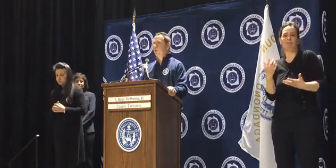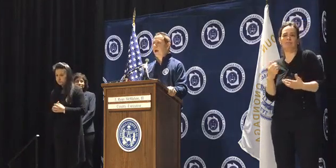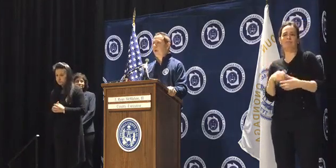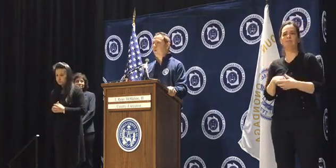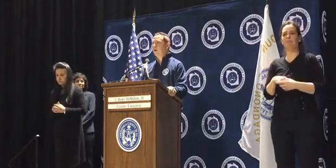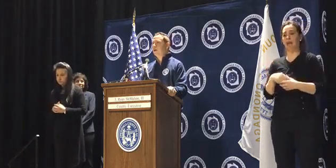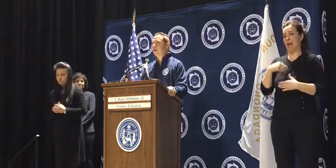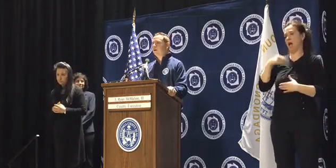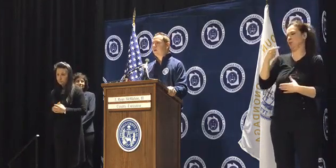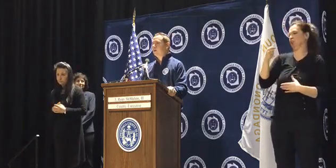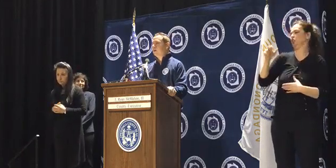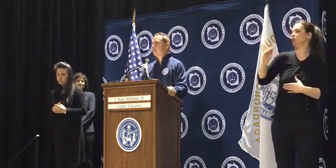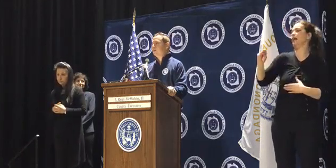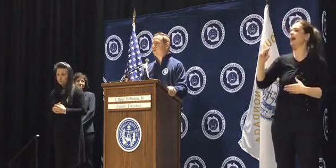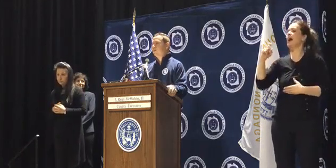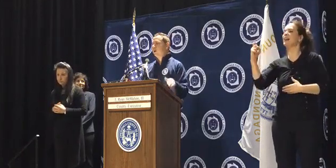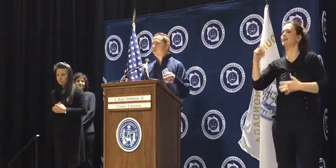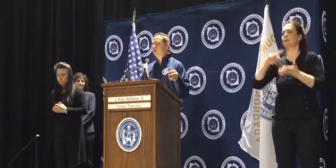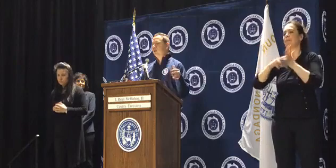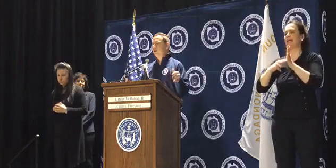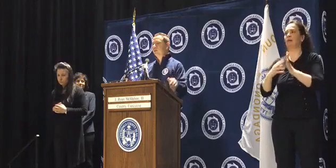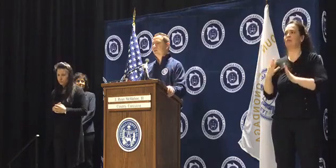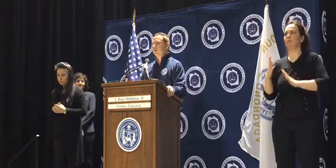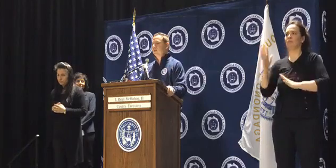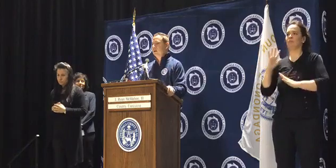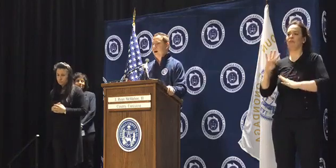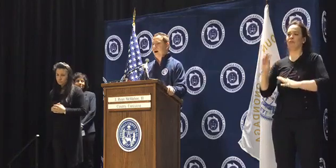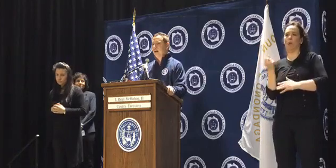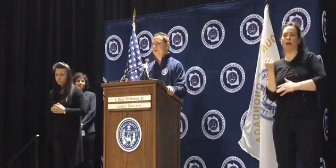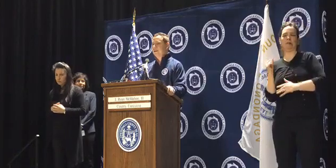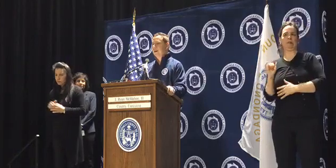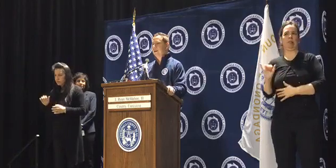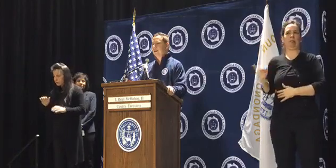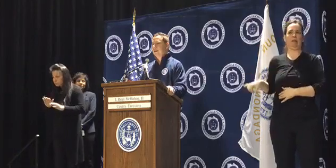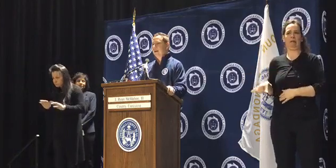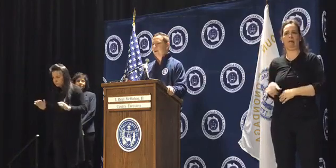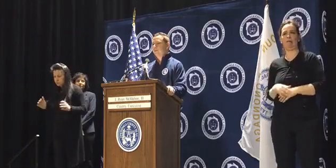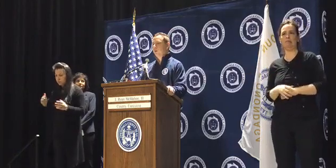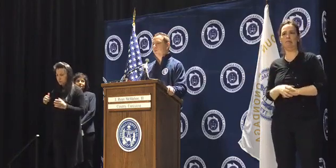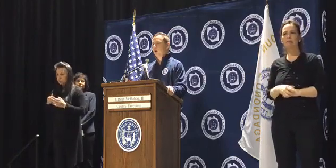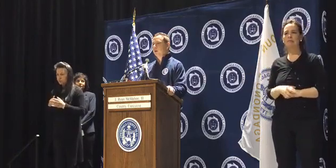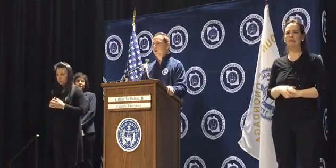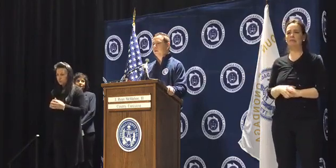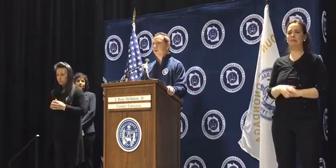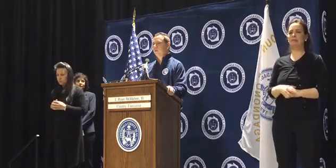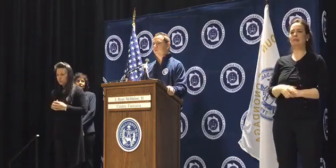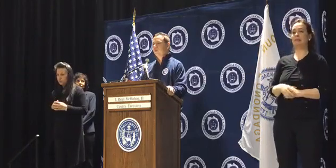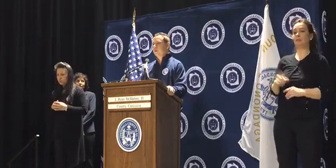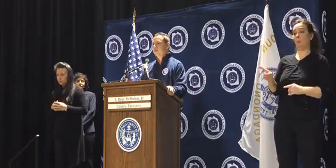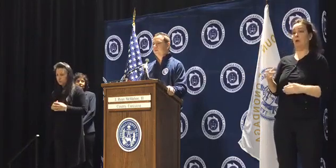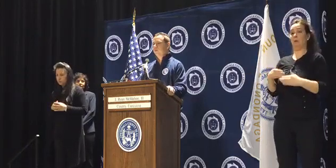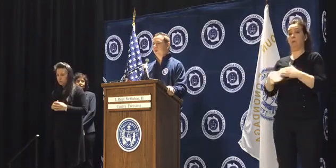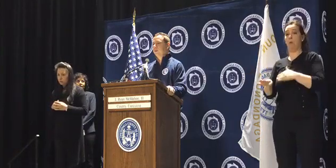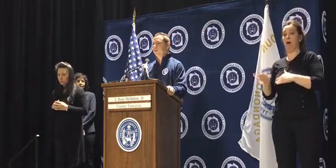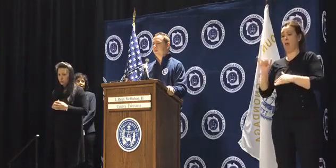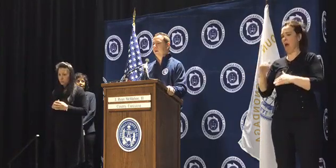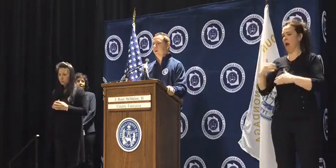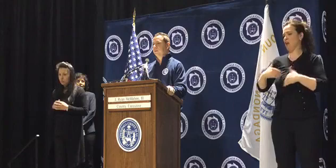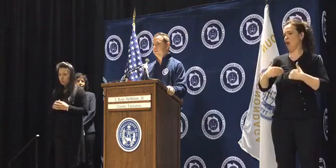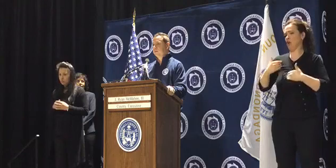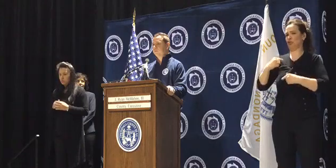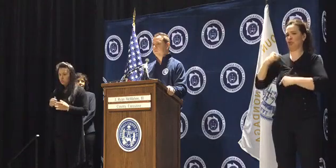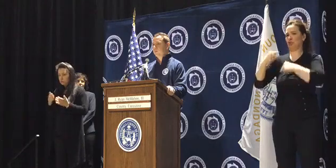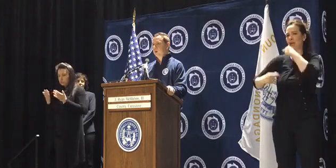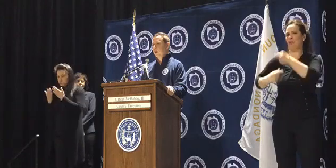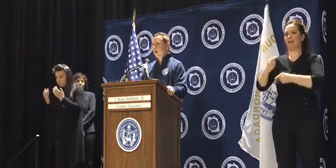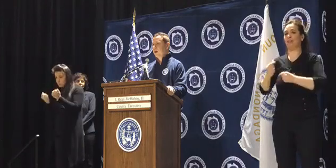much more of that. But certainly some of these younger generations to date on spring break have disappointed their